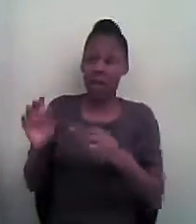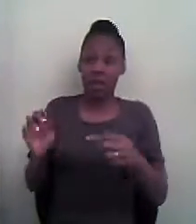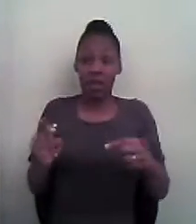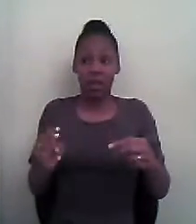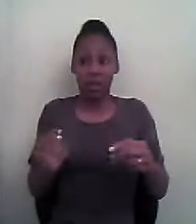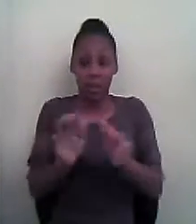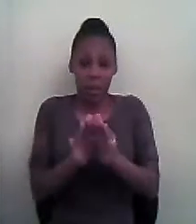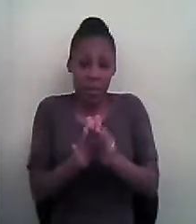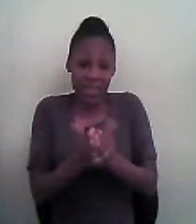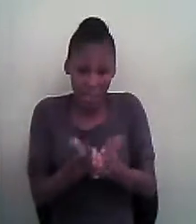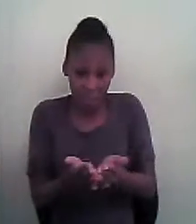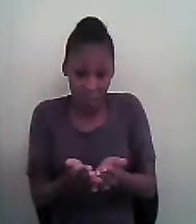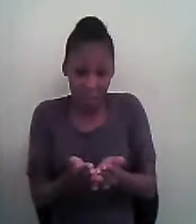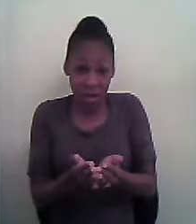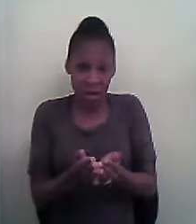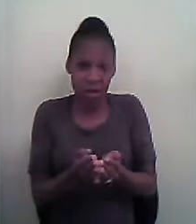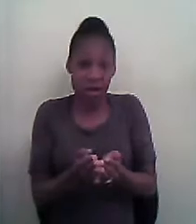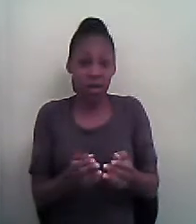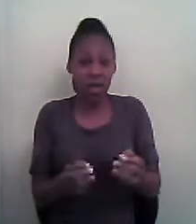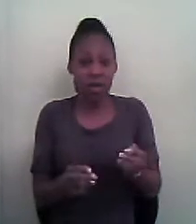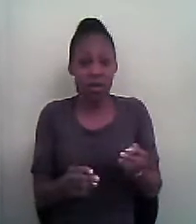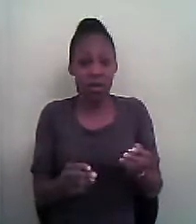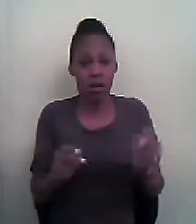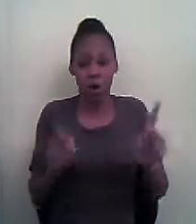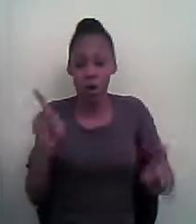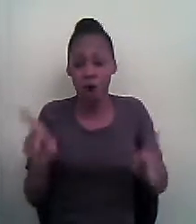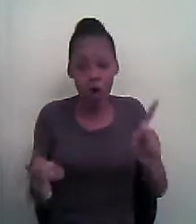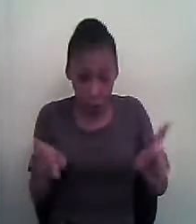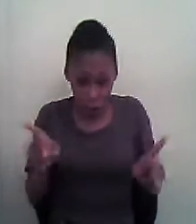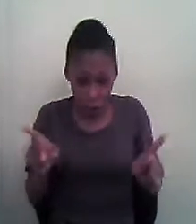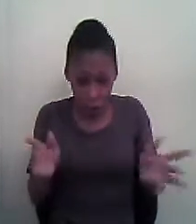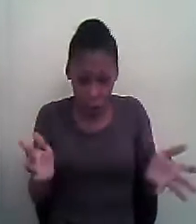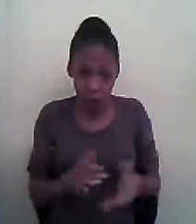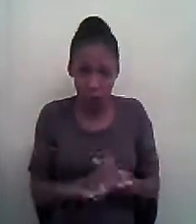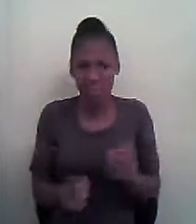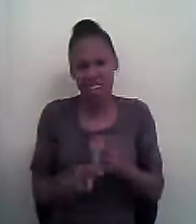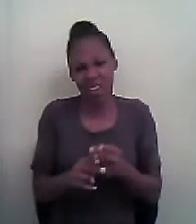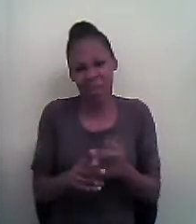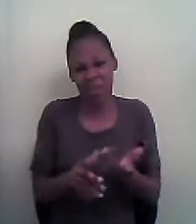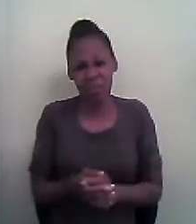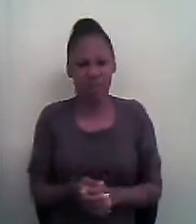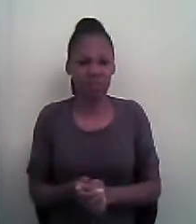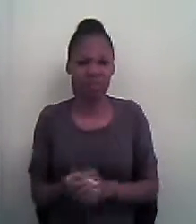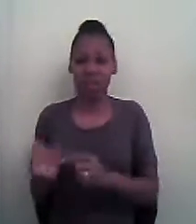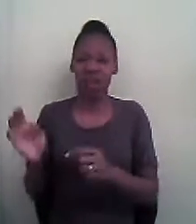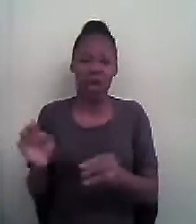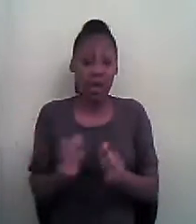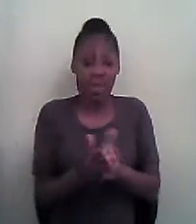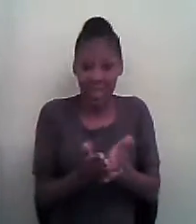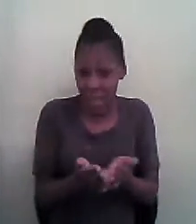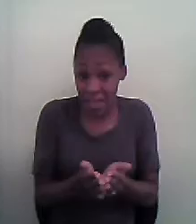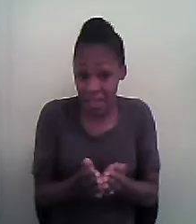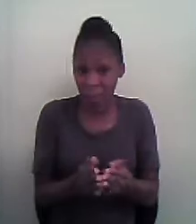article, because often students see a topic and then they decide they want to work on that topic. So there's a little information sharing in the beginning.